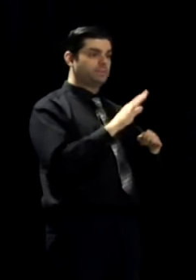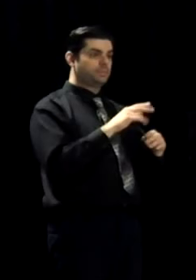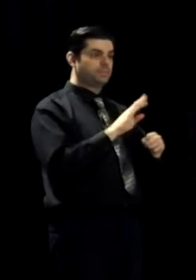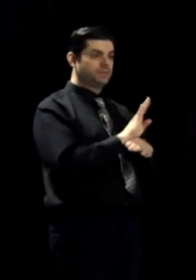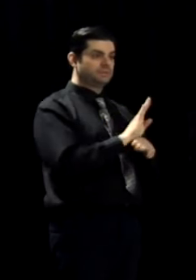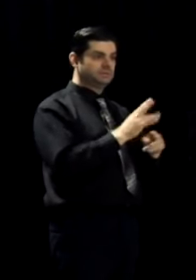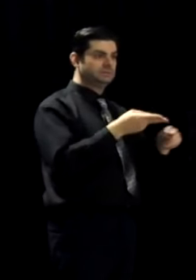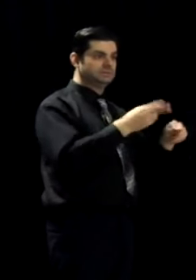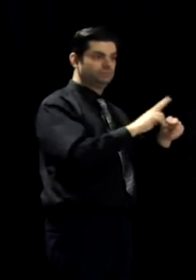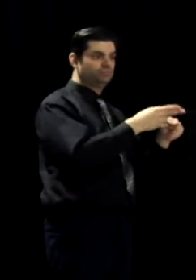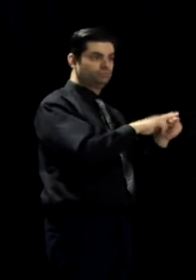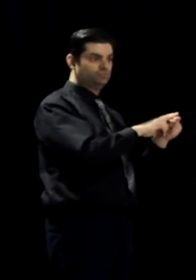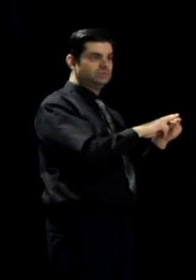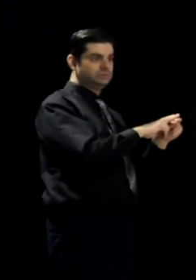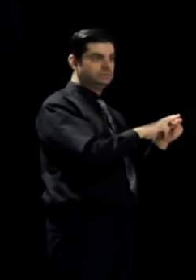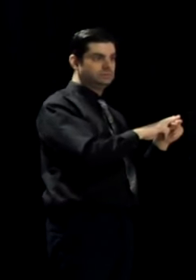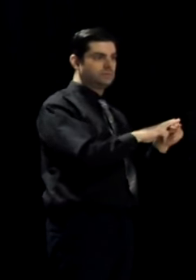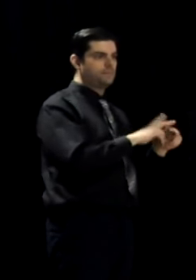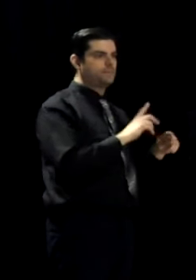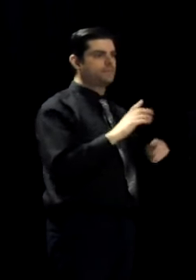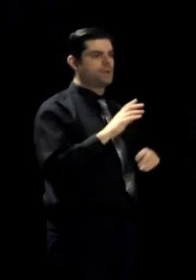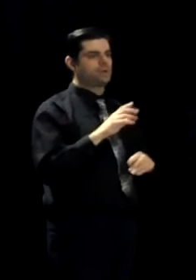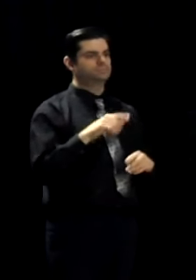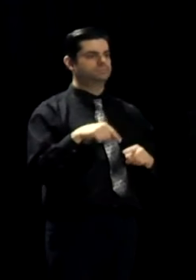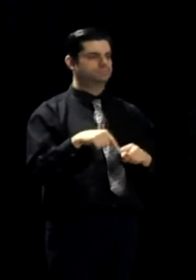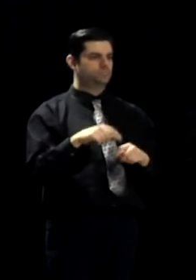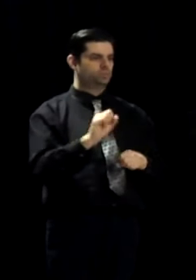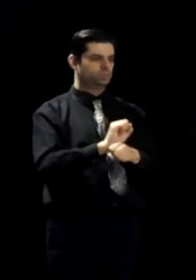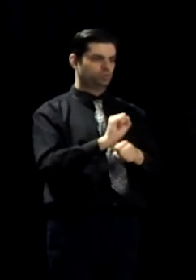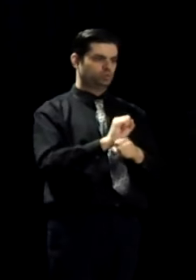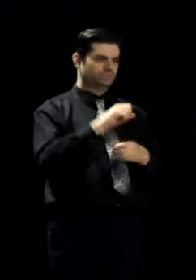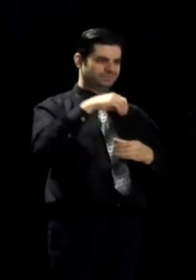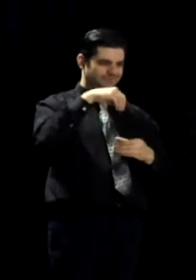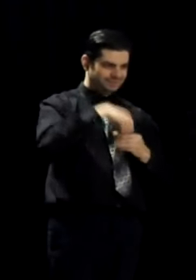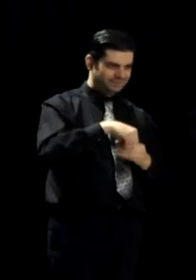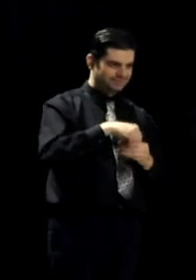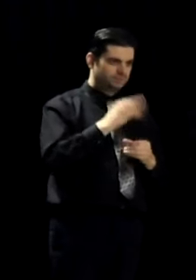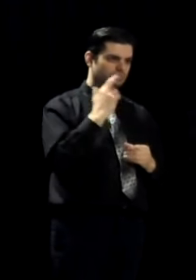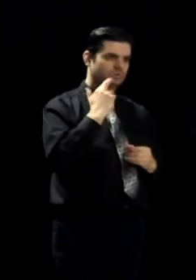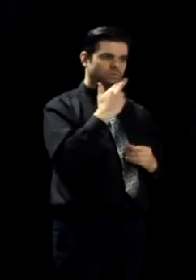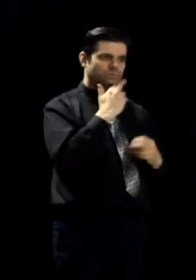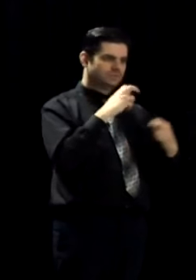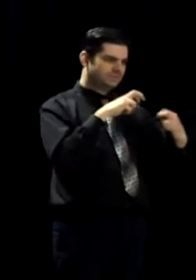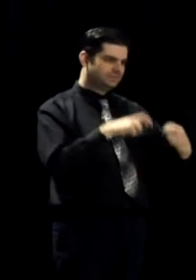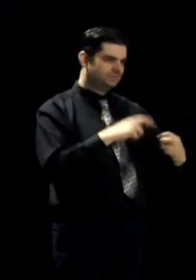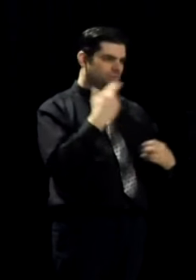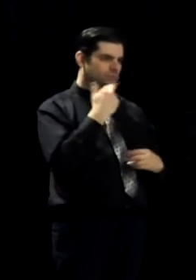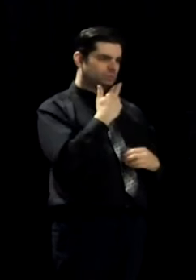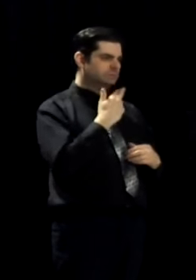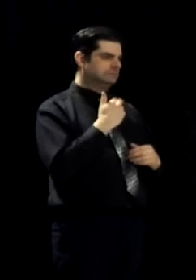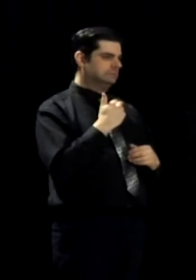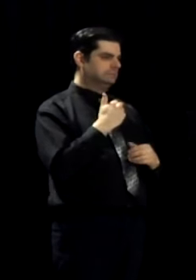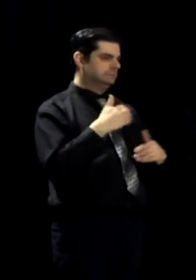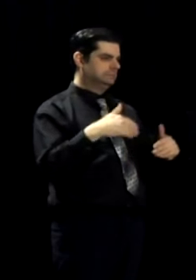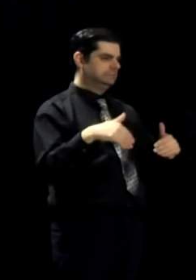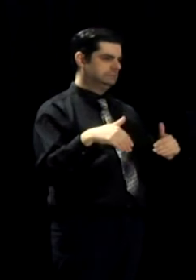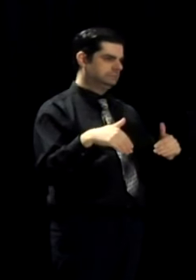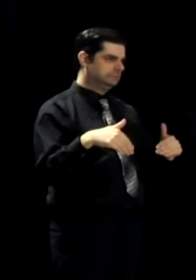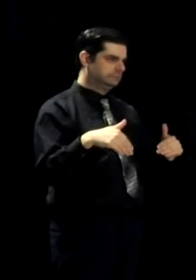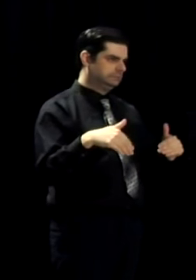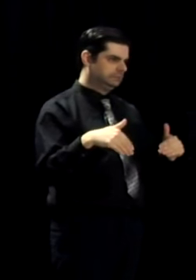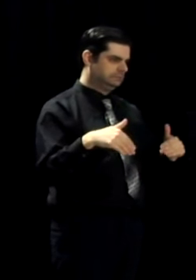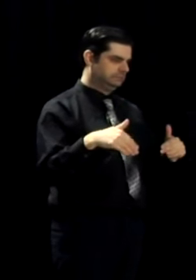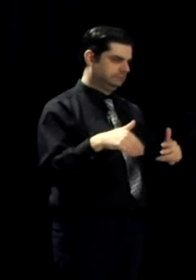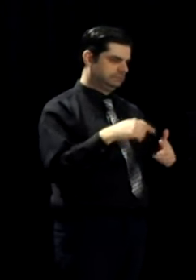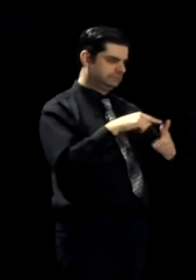employees just to do takeout, probably not as likely. So then phase two, if you have this